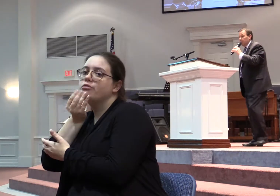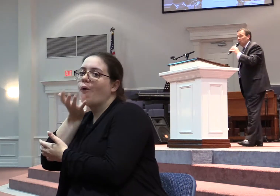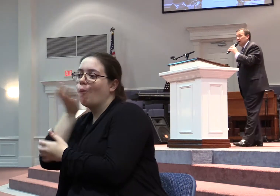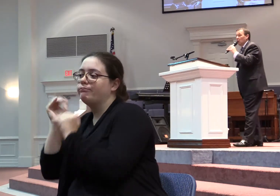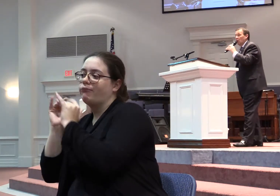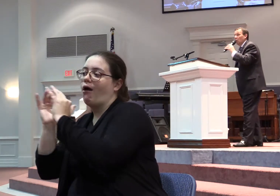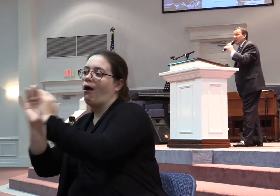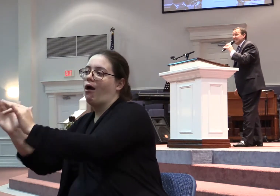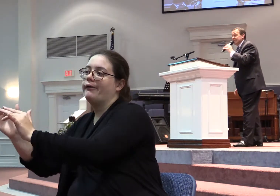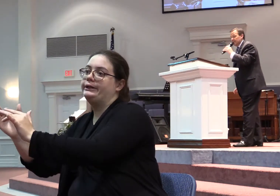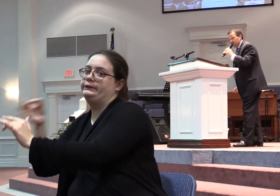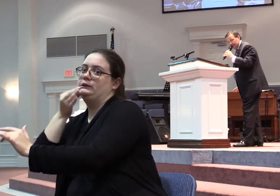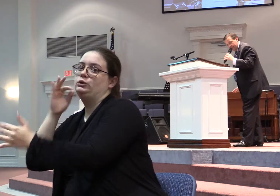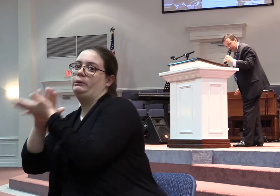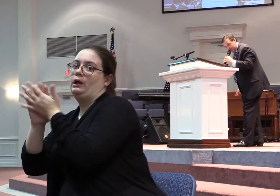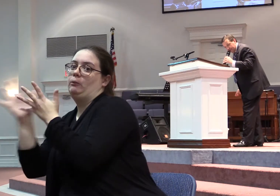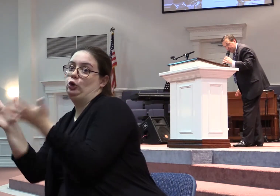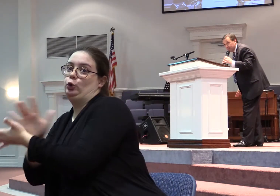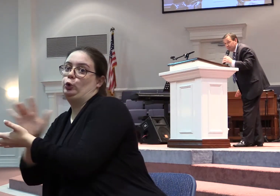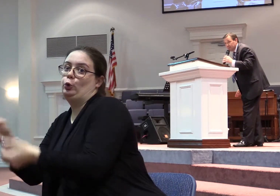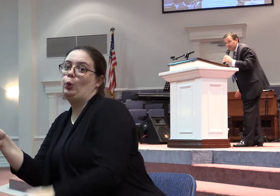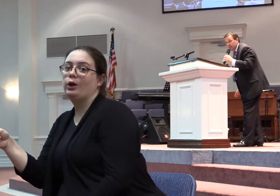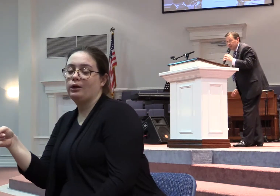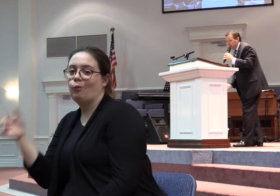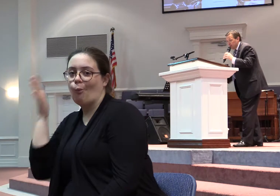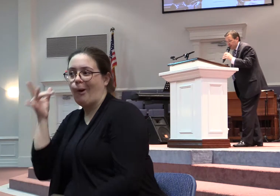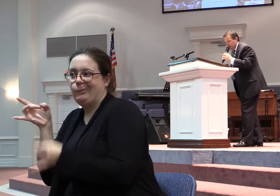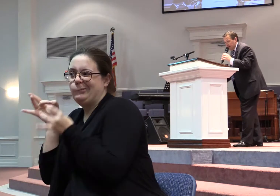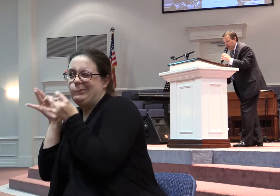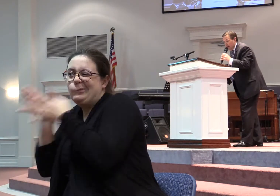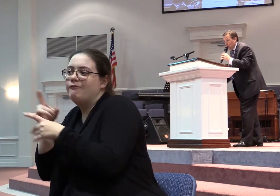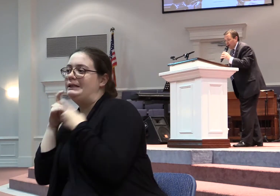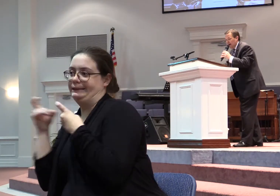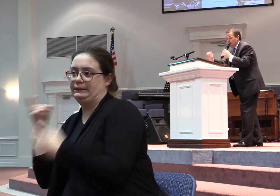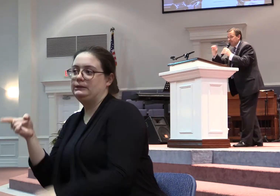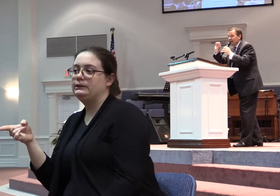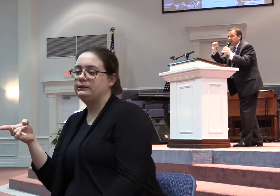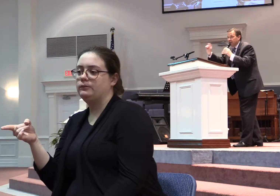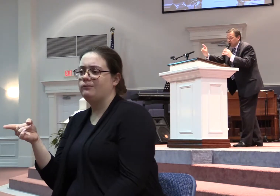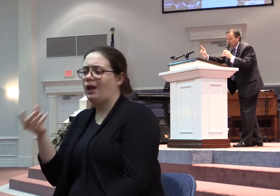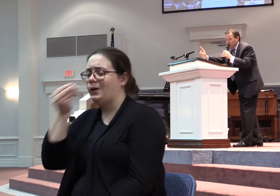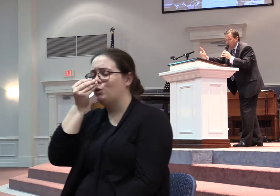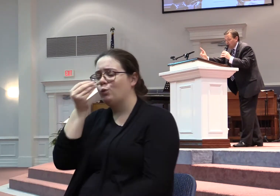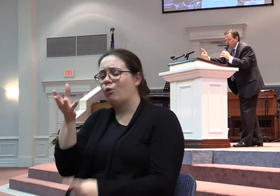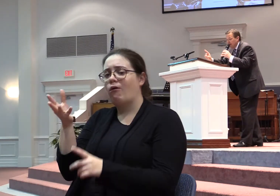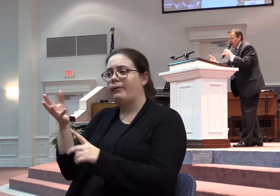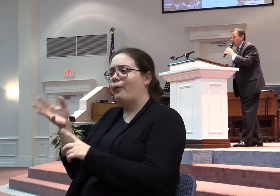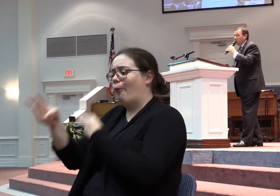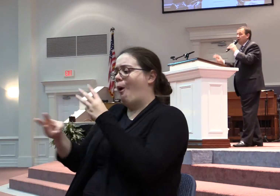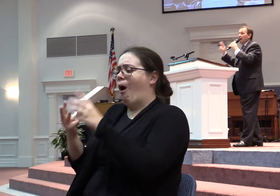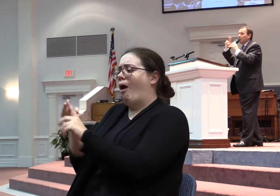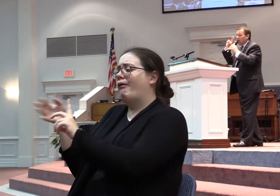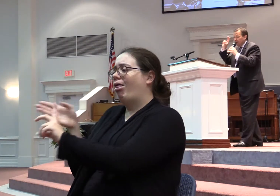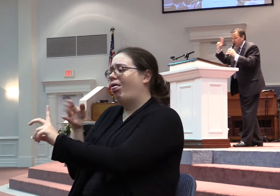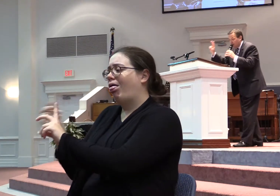become the well-wasted plains. Hear me tonight. I don't care how enticing this world looks. I don't